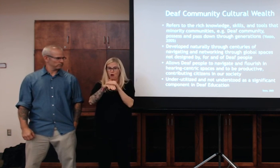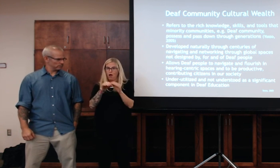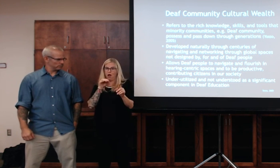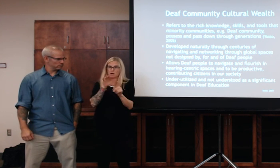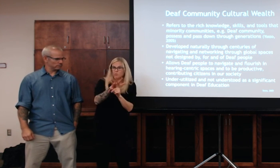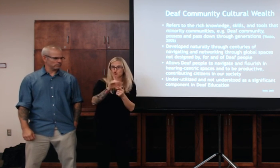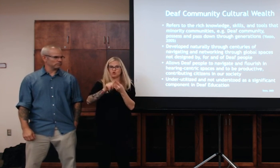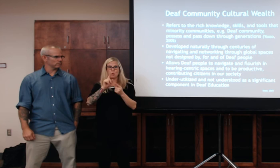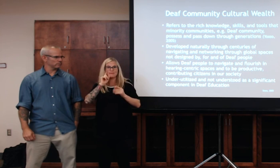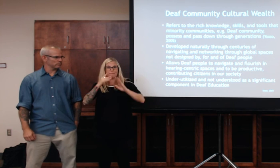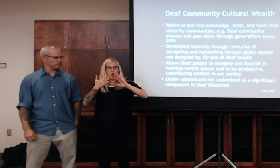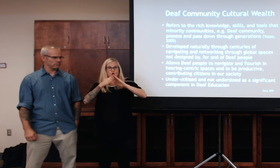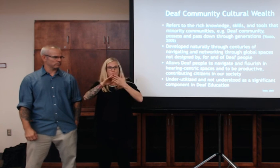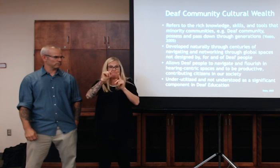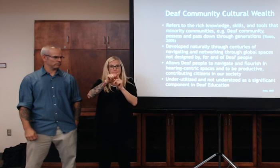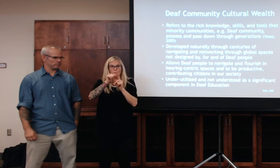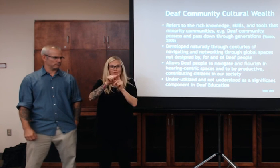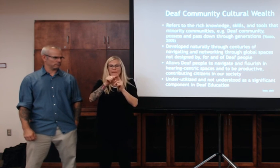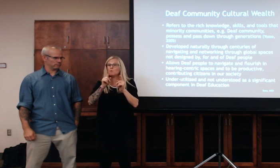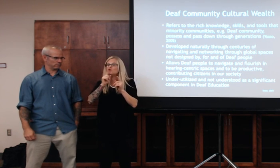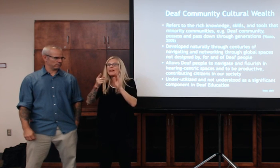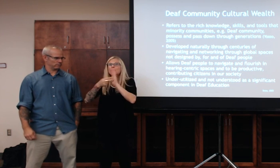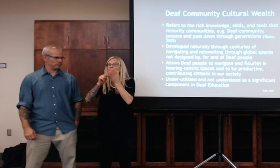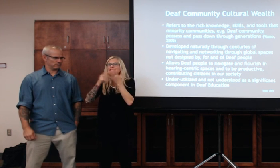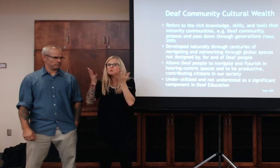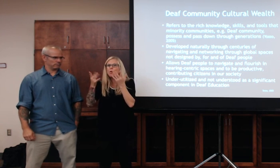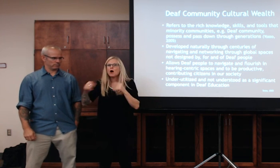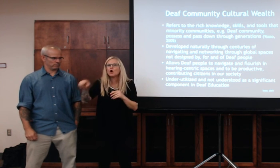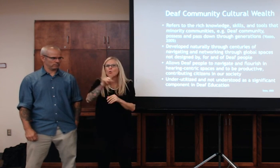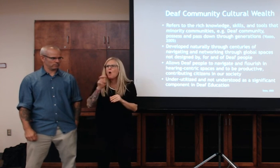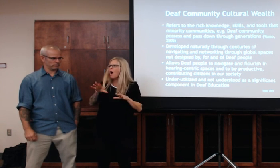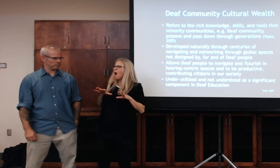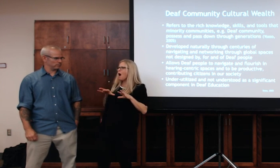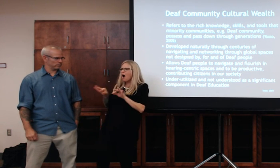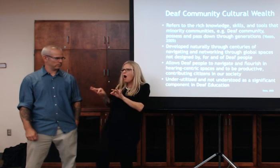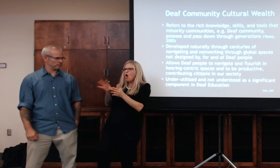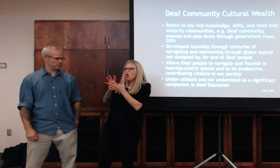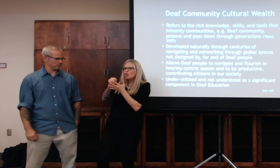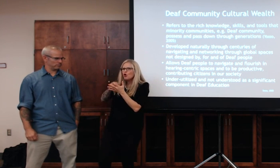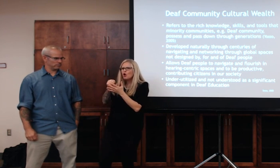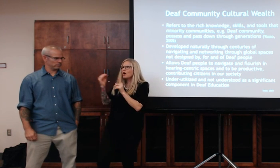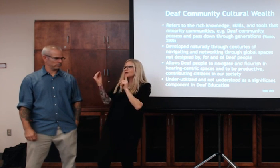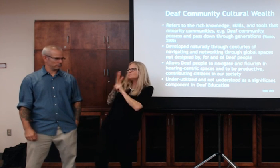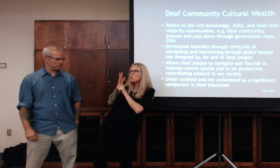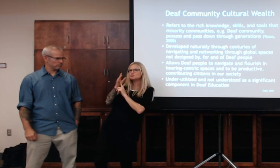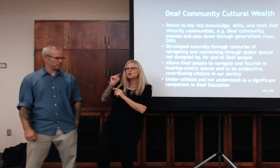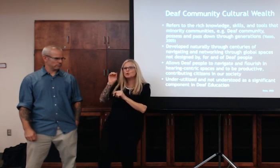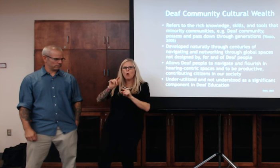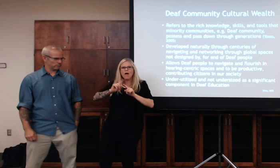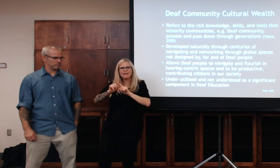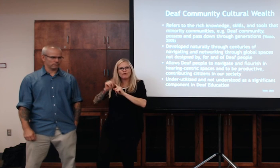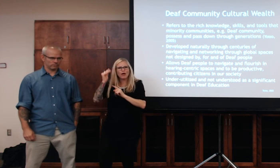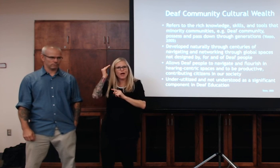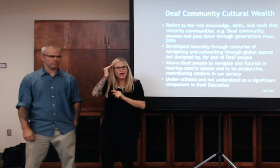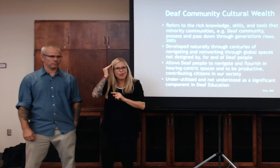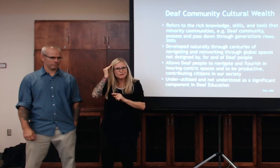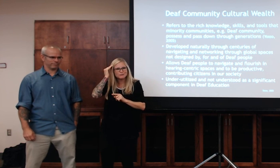Your exposure and access to the deaf community just means that you are acquiring and learning the different knowledge